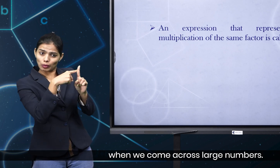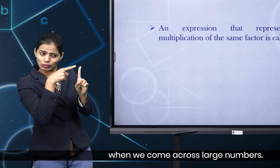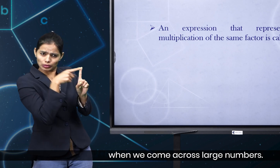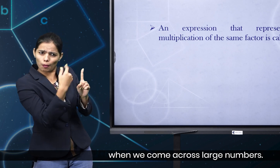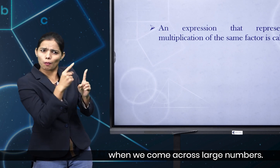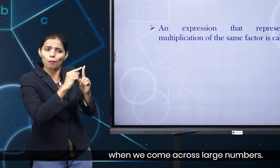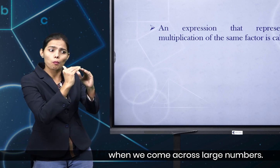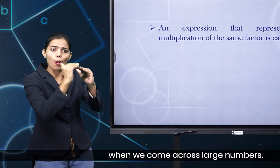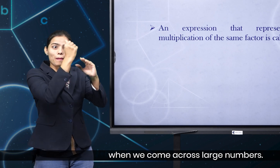numbers.